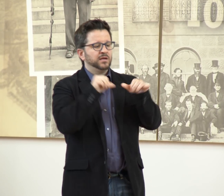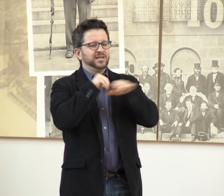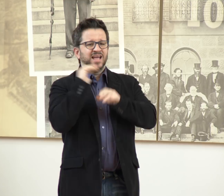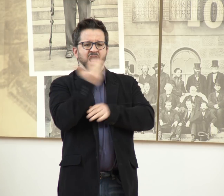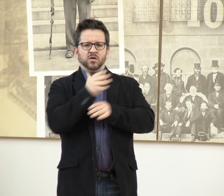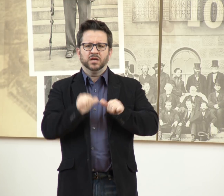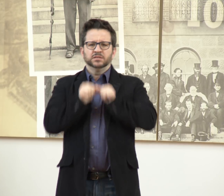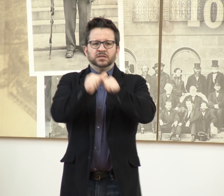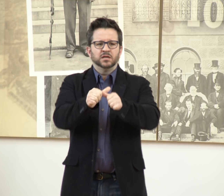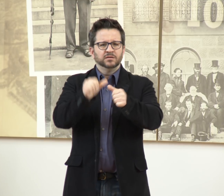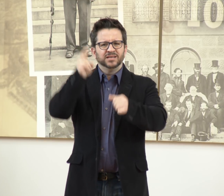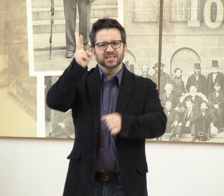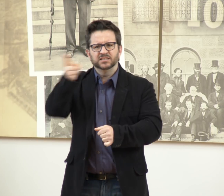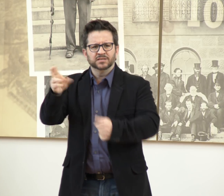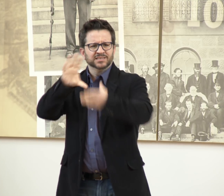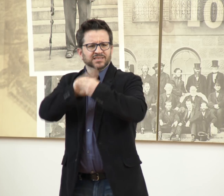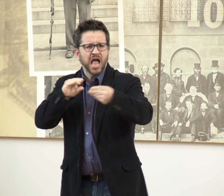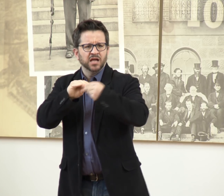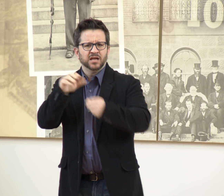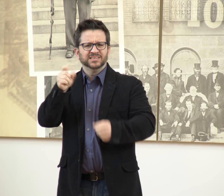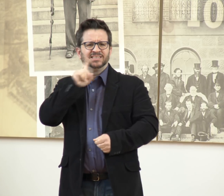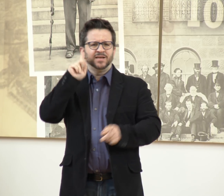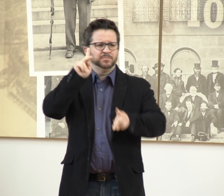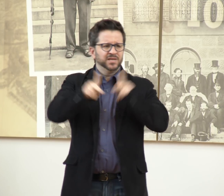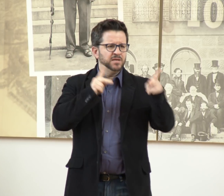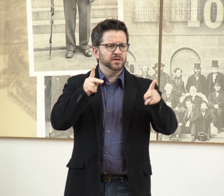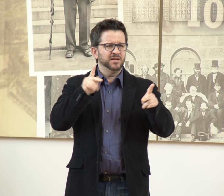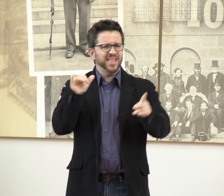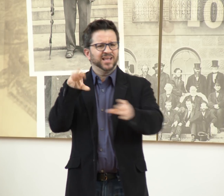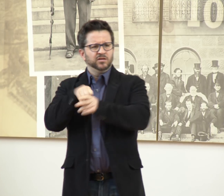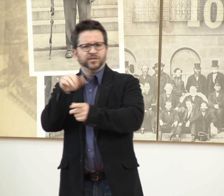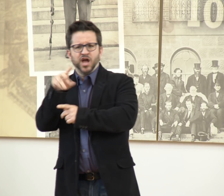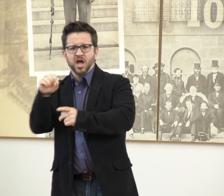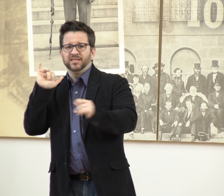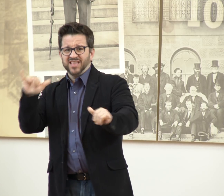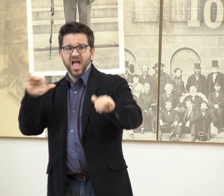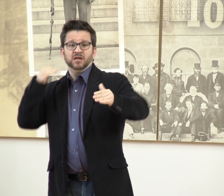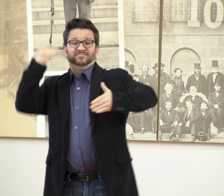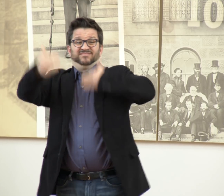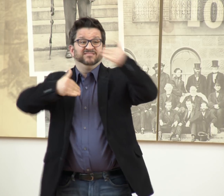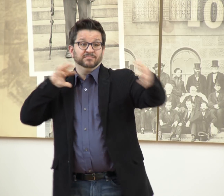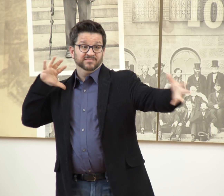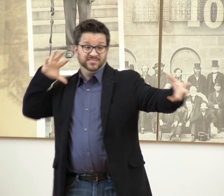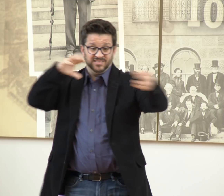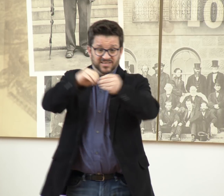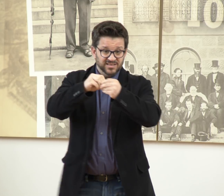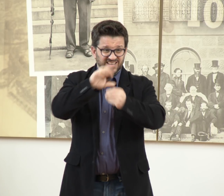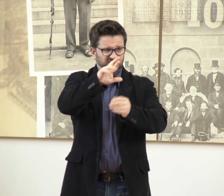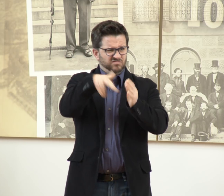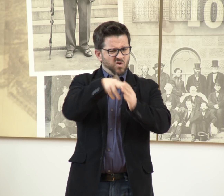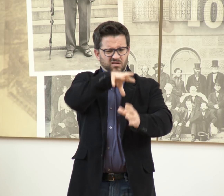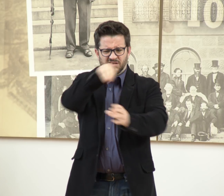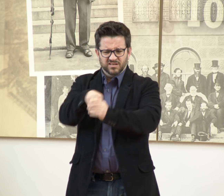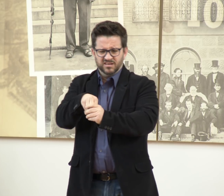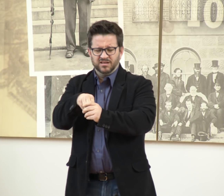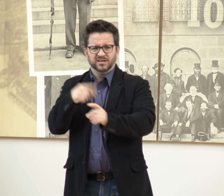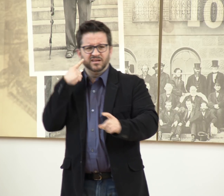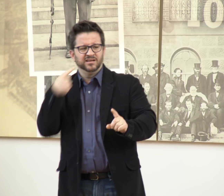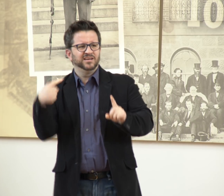they have revered the wolf. That says something about Bernard Bragg's art of storytelling and the legacy that he's left. He's had